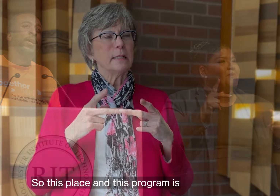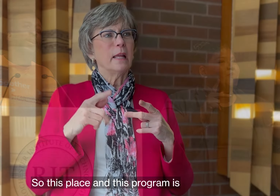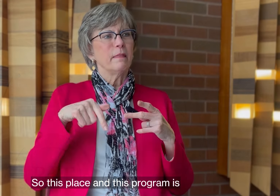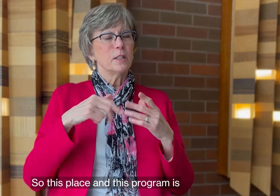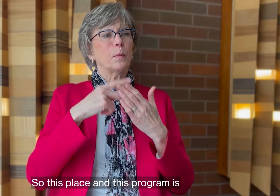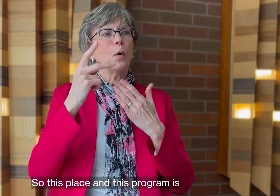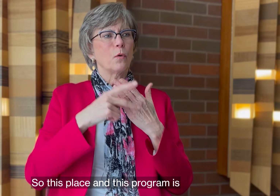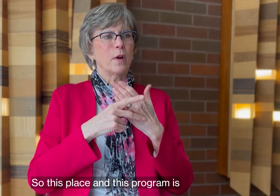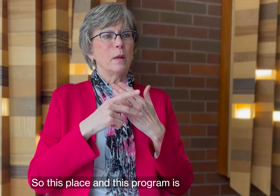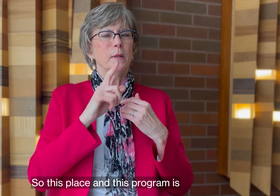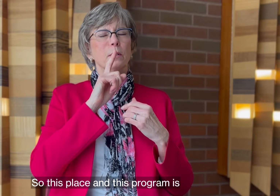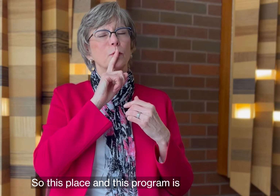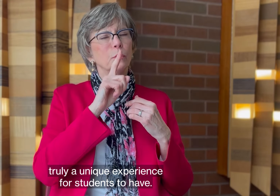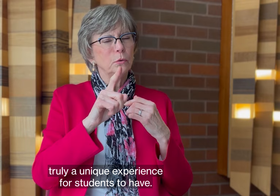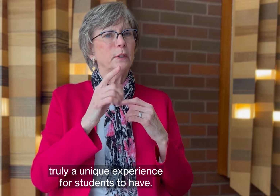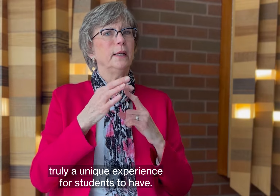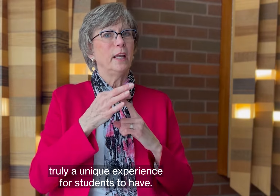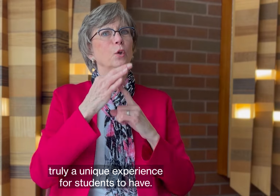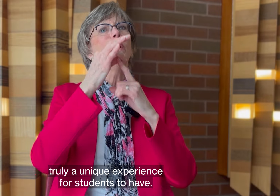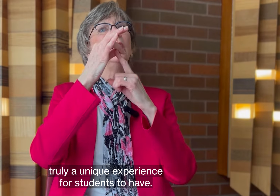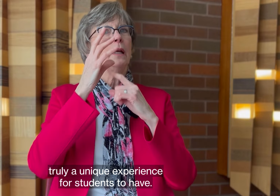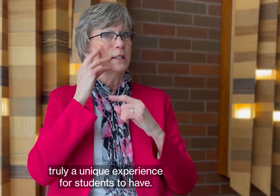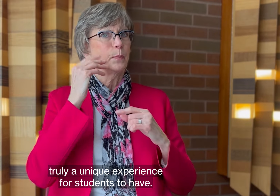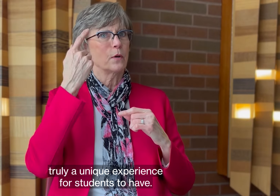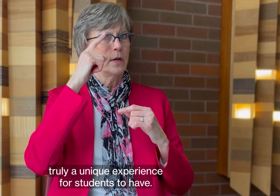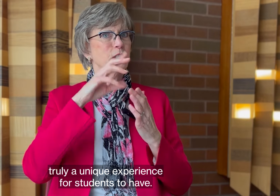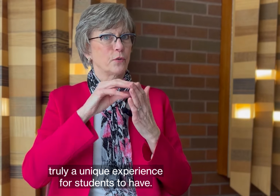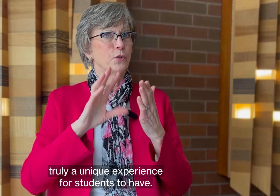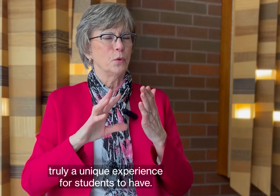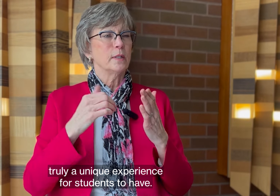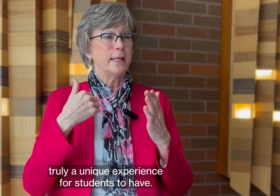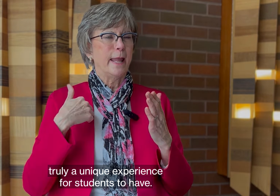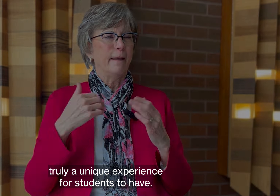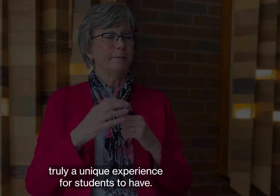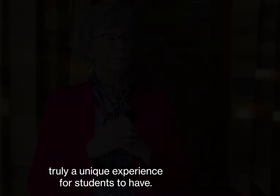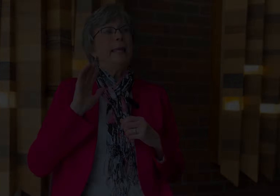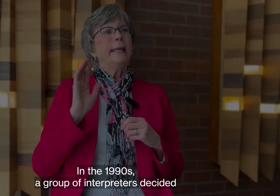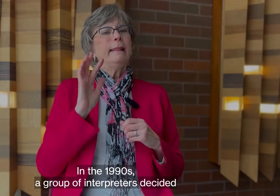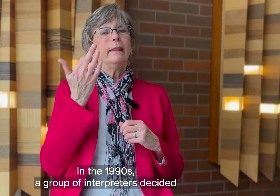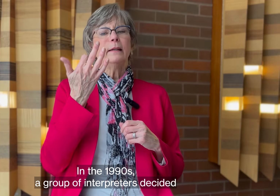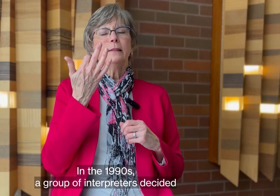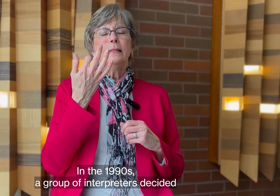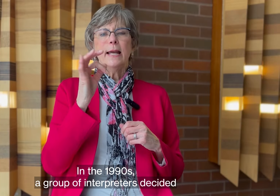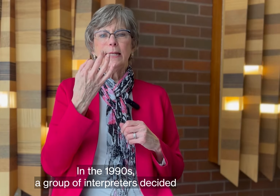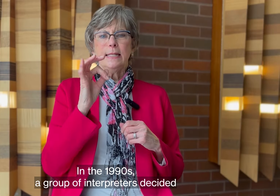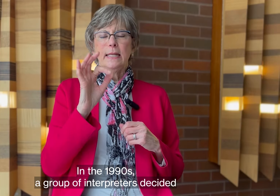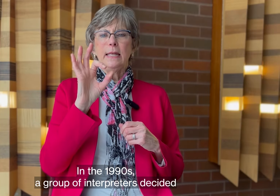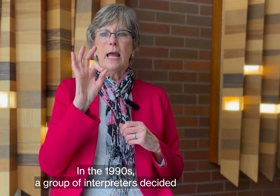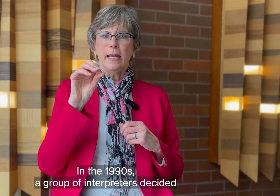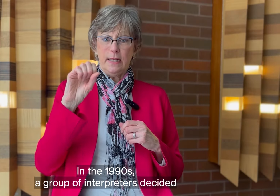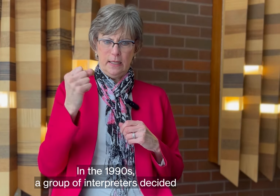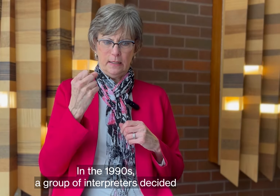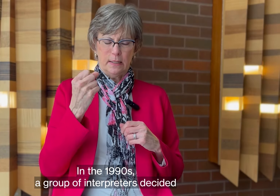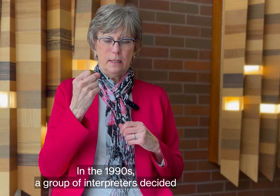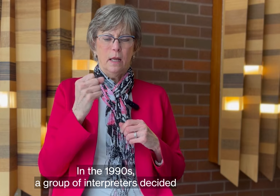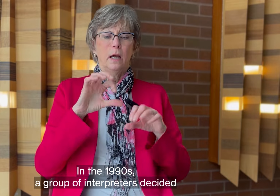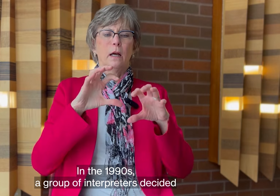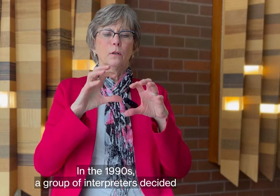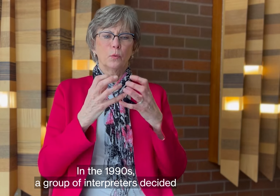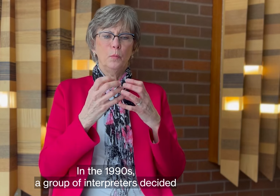and this program is truly a unique experience for students to have. In the 1990s, a group